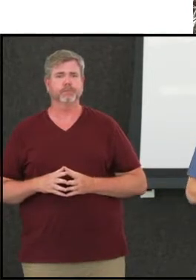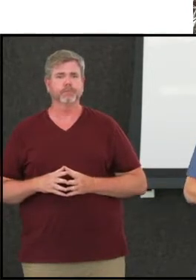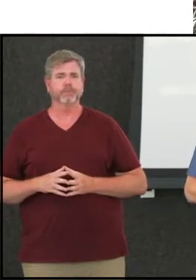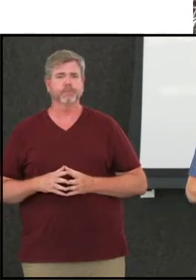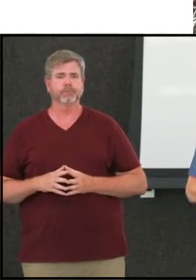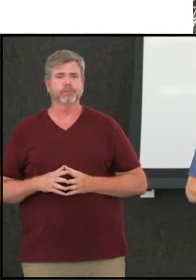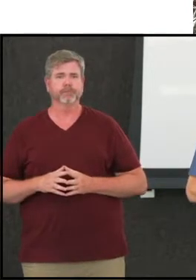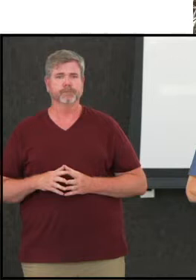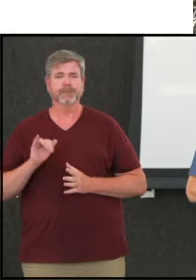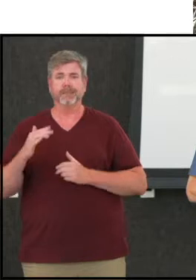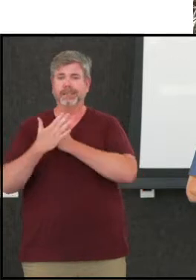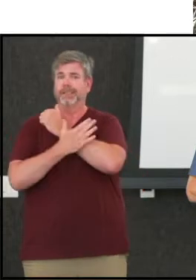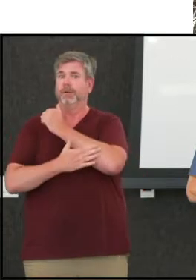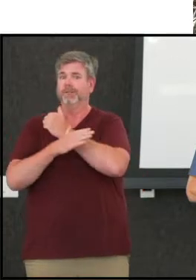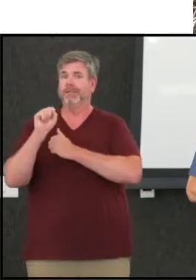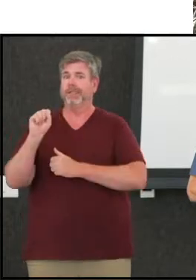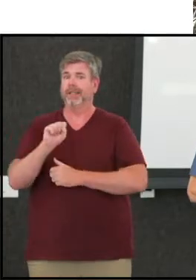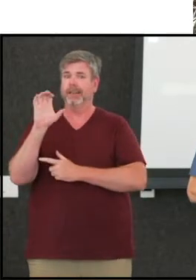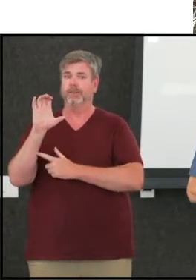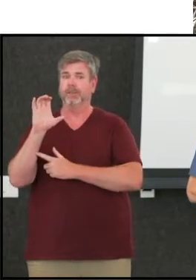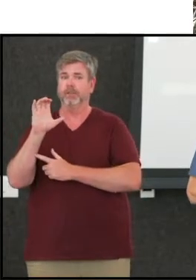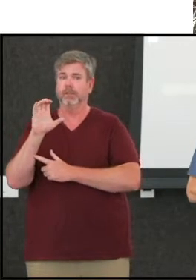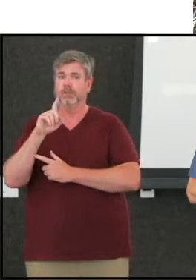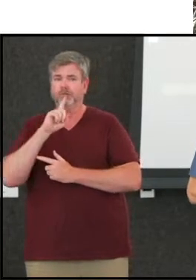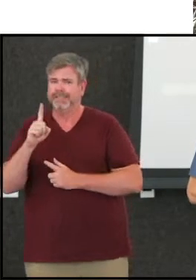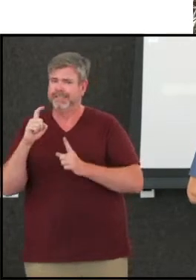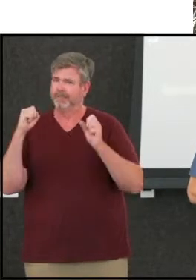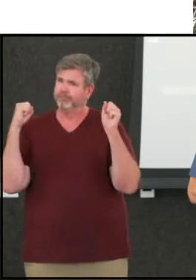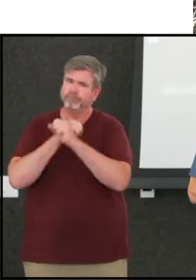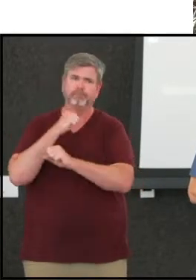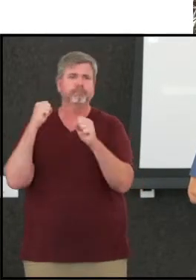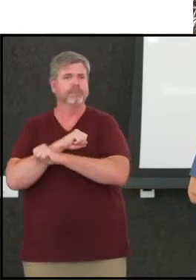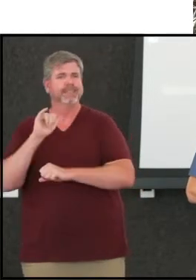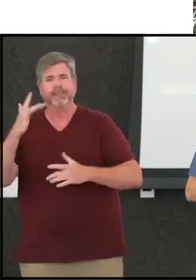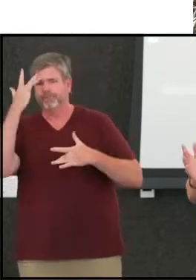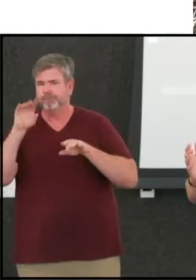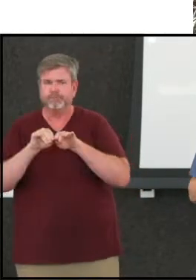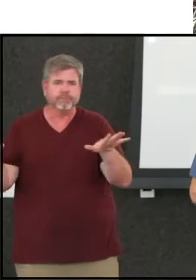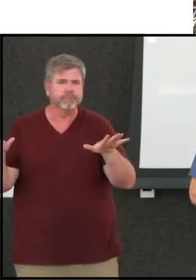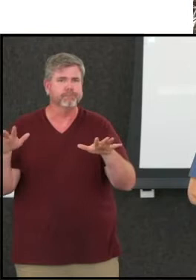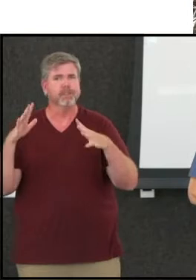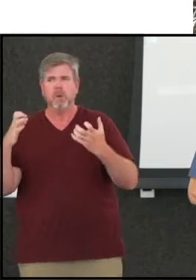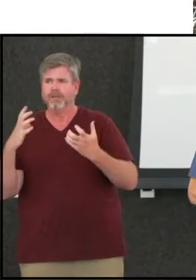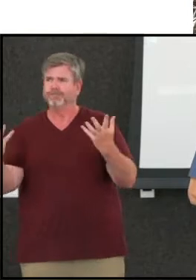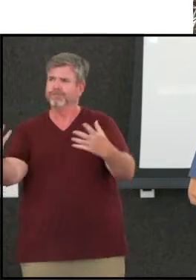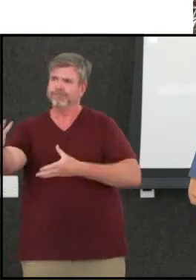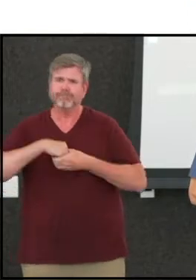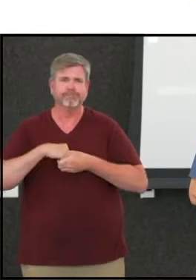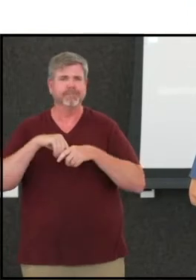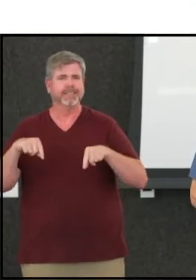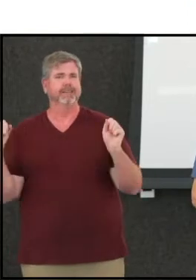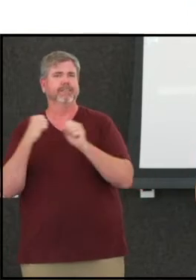Clara overall in fighting this, and I urge you to be part of this fight with us, young or old. So thank you very